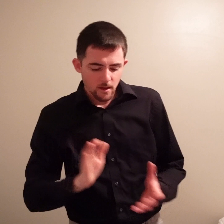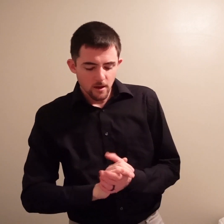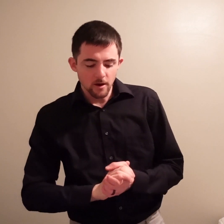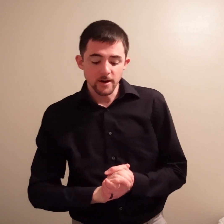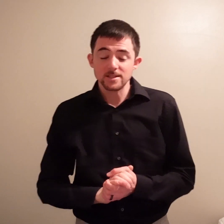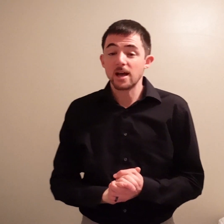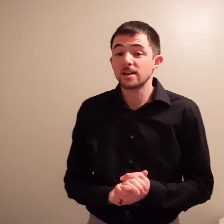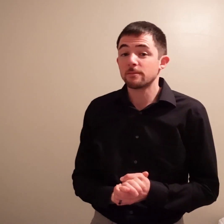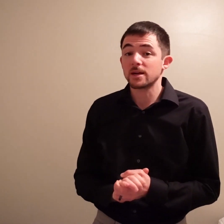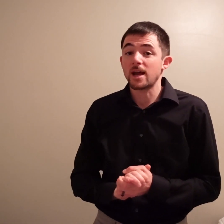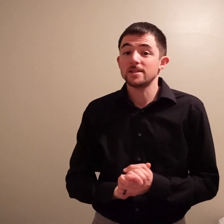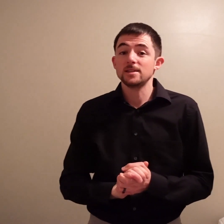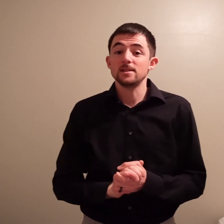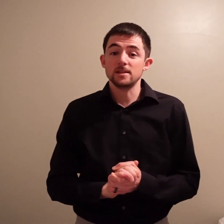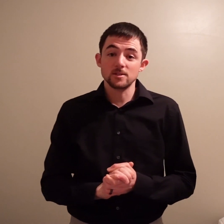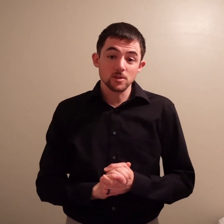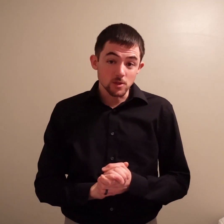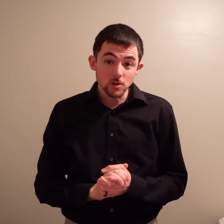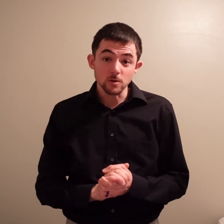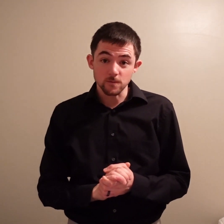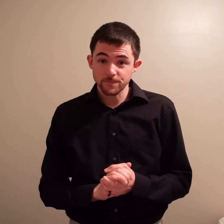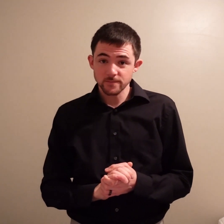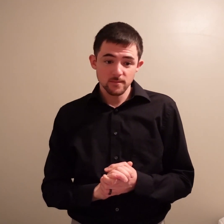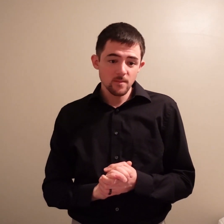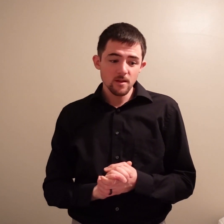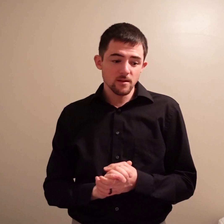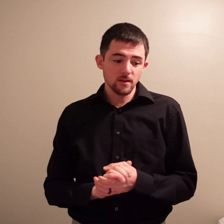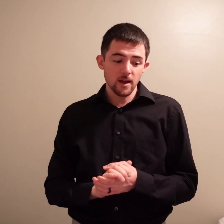All right, sign number 19 is do. Like